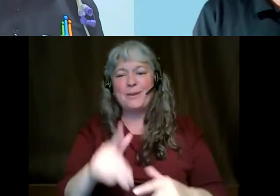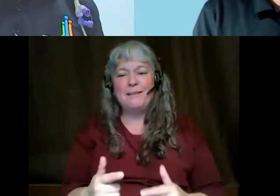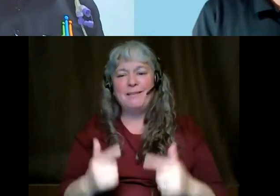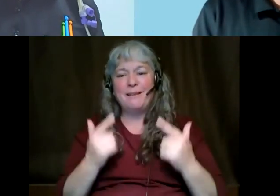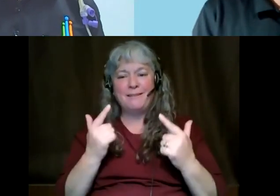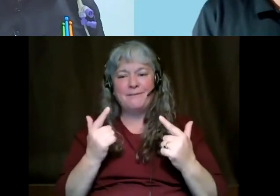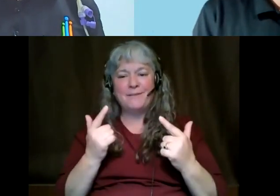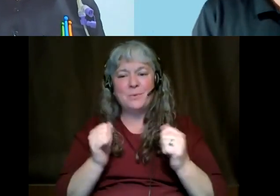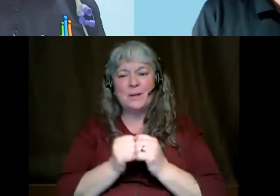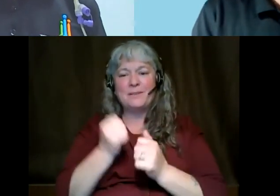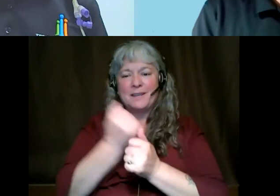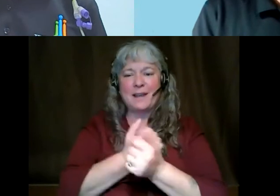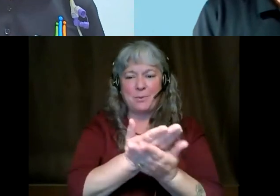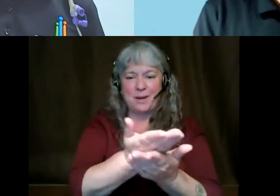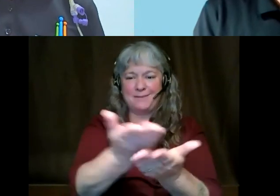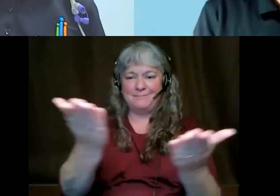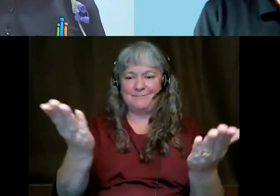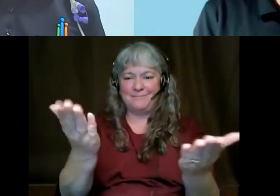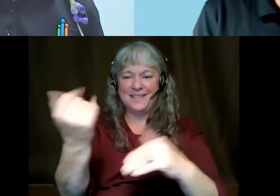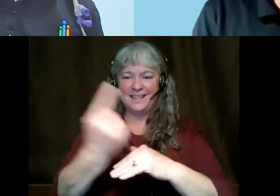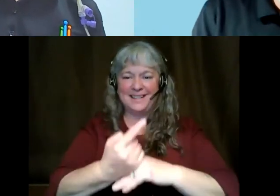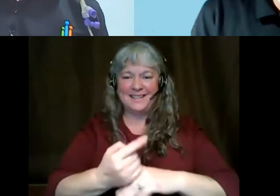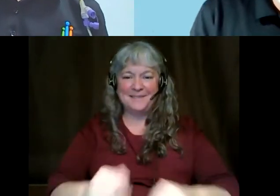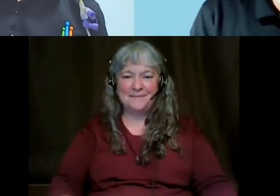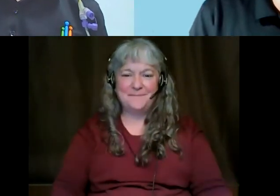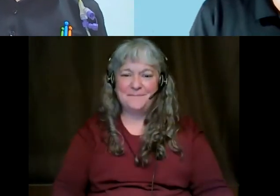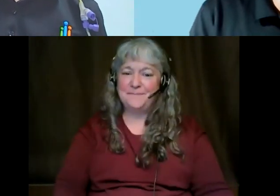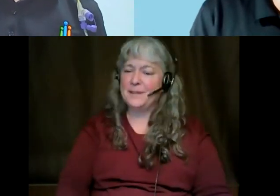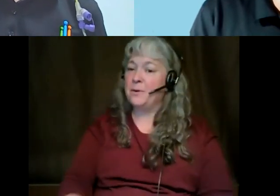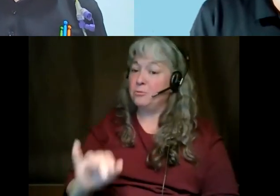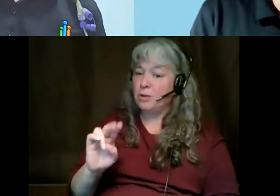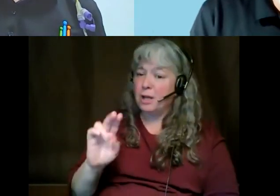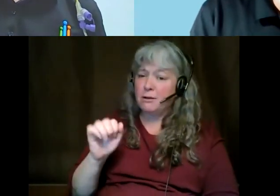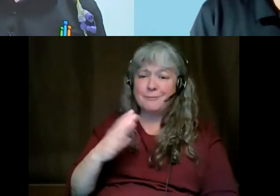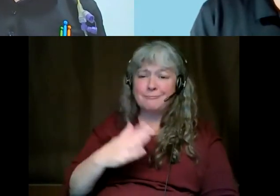with everyone today. All right. I'm happy to do it.